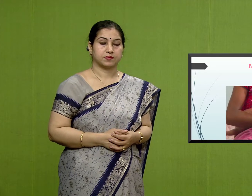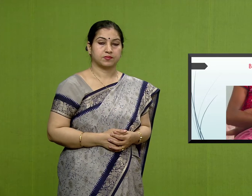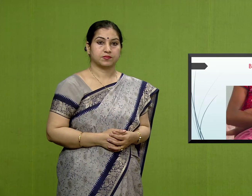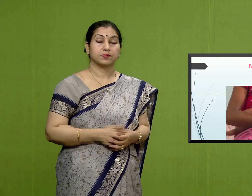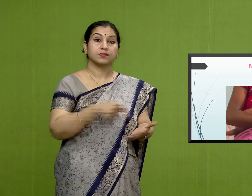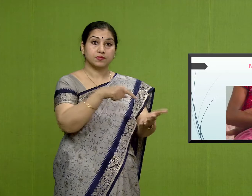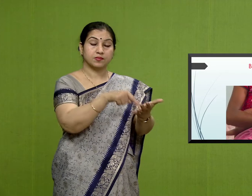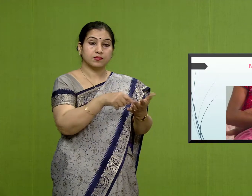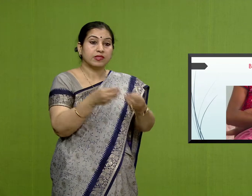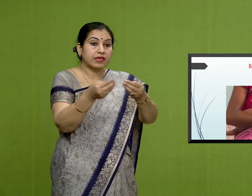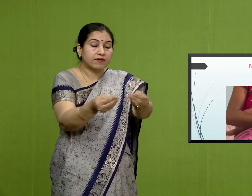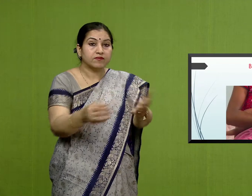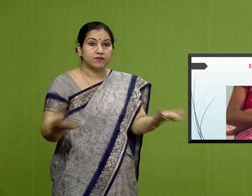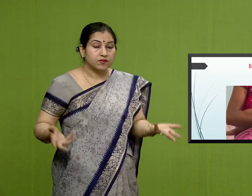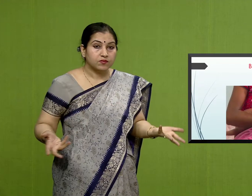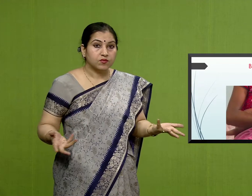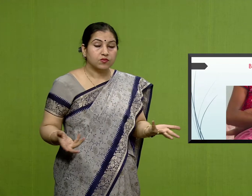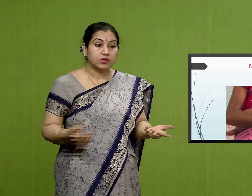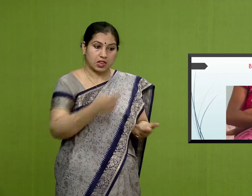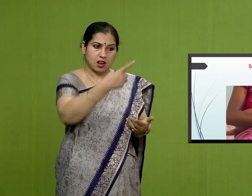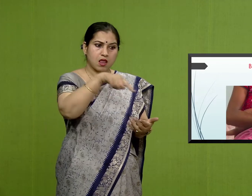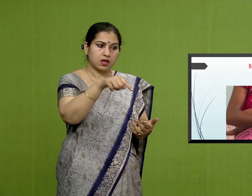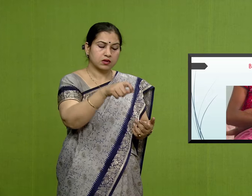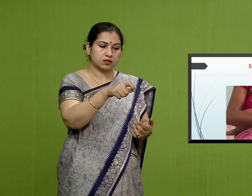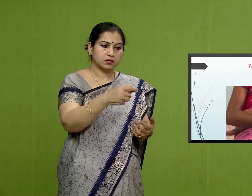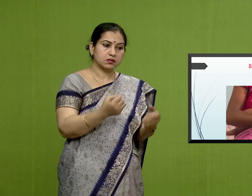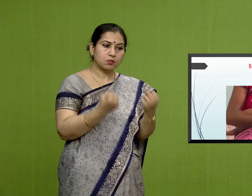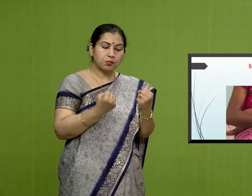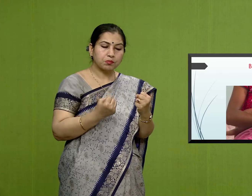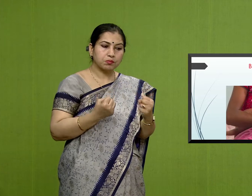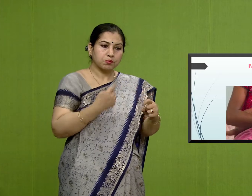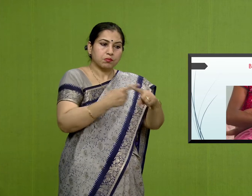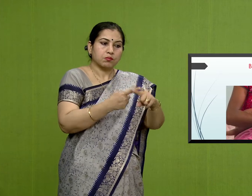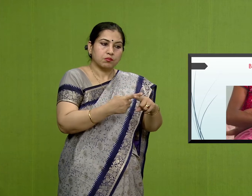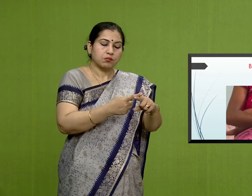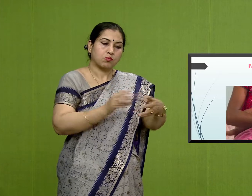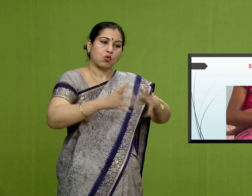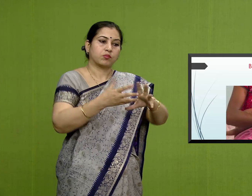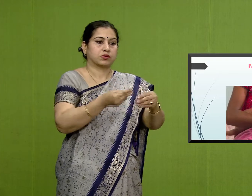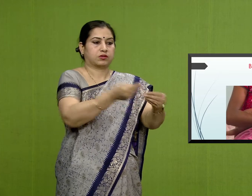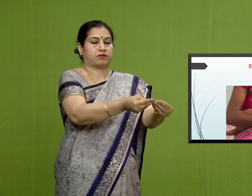It provides right amount of nutrients in right